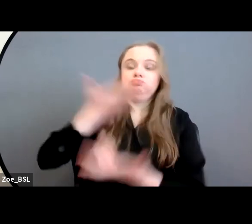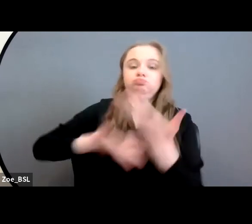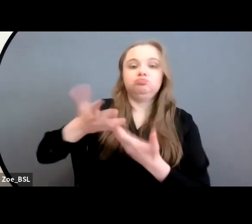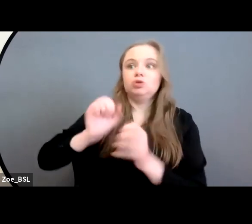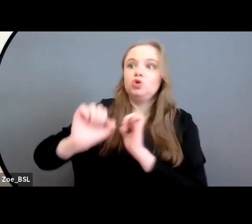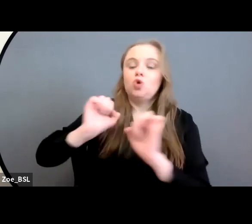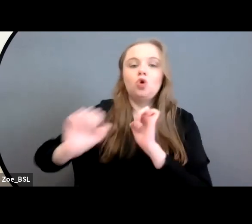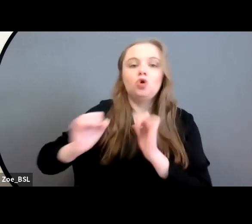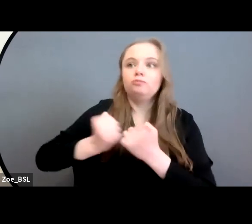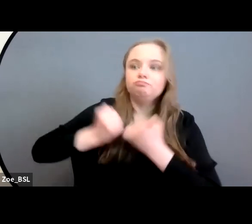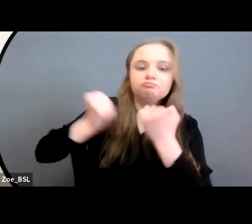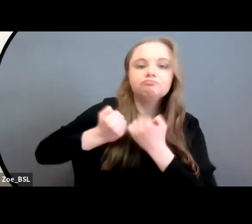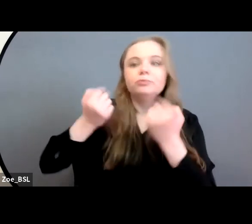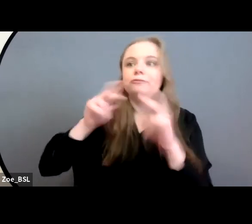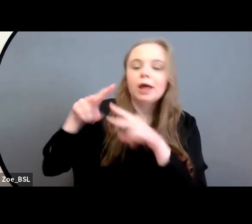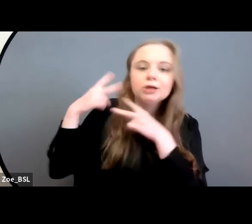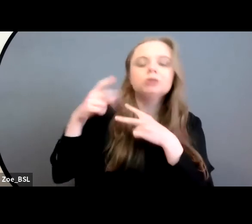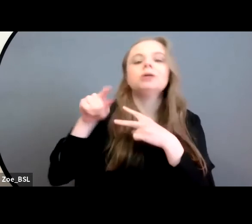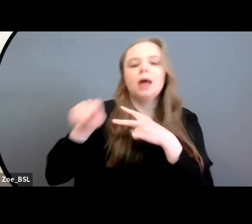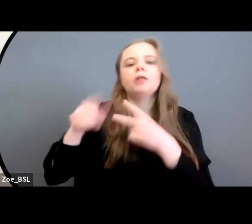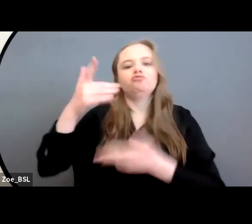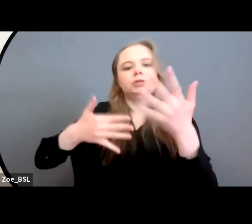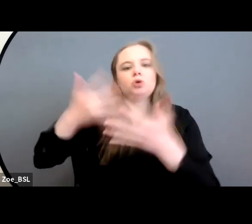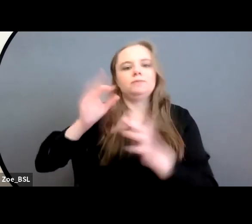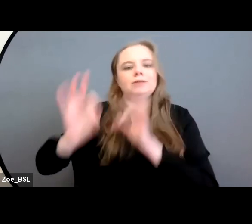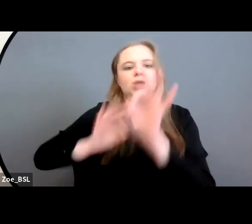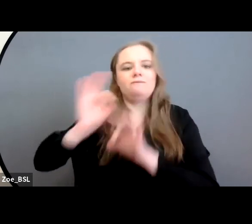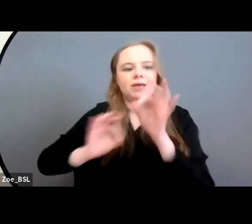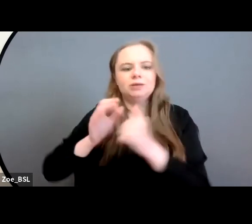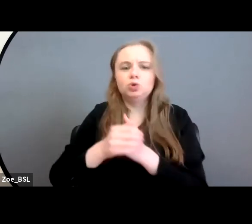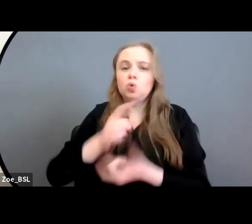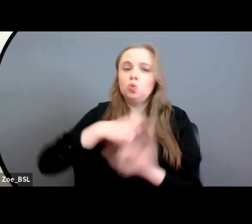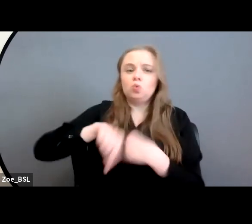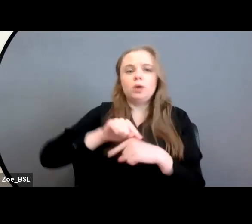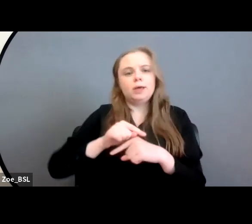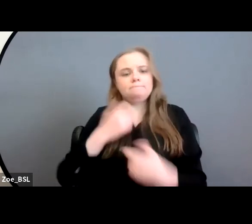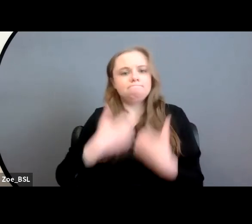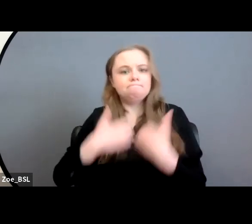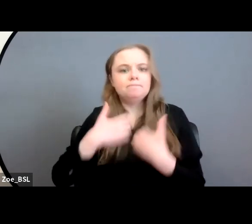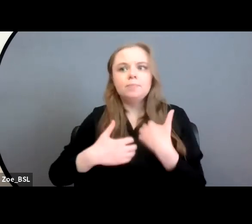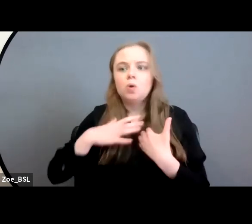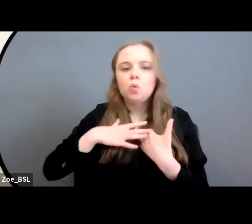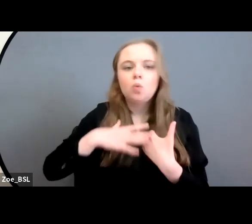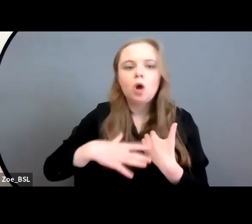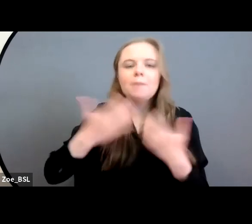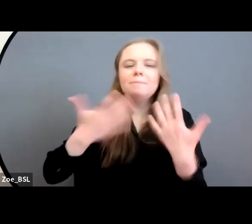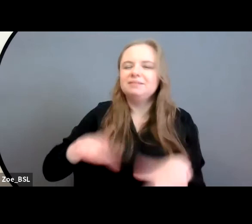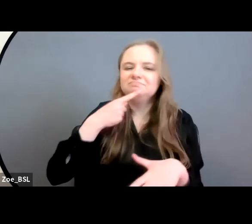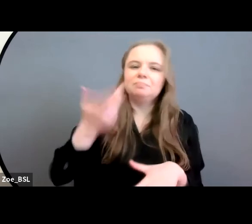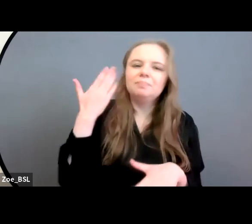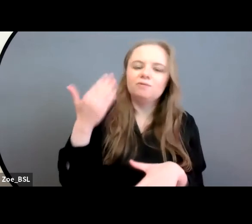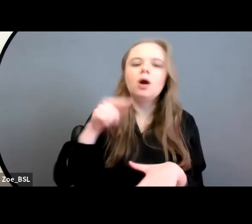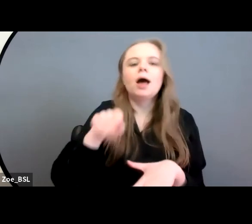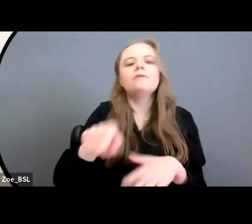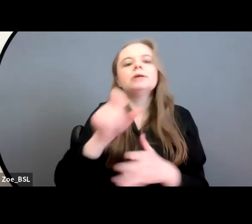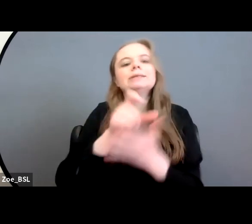experiences and also the results of the survey. And we're very much looking to grow out, it's been mentioned a couple of times before, the Disabled Leaders